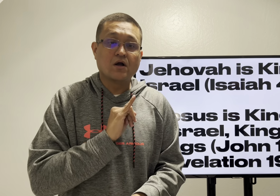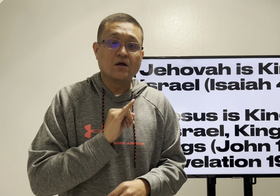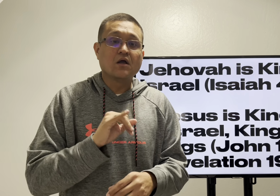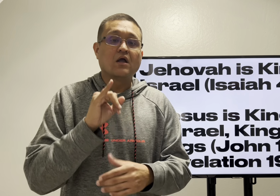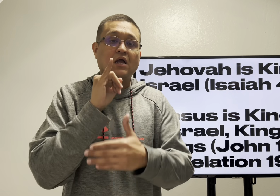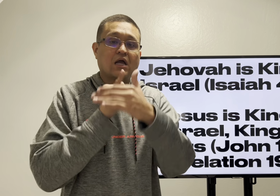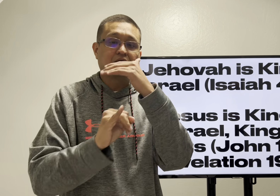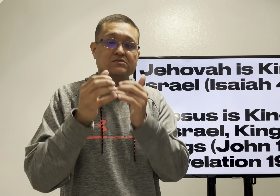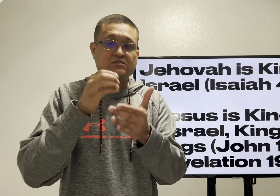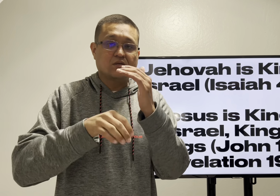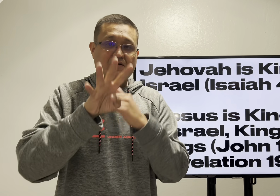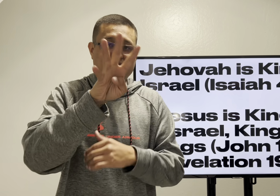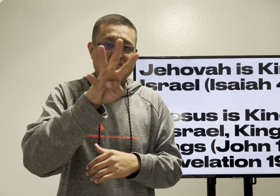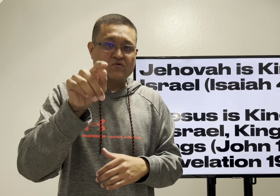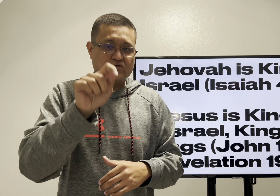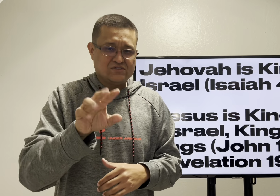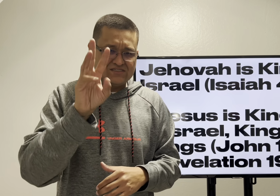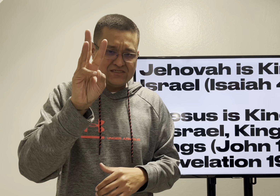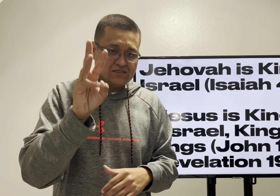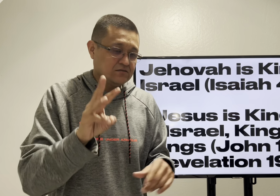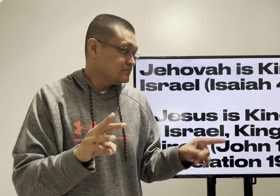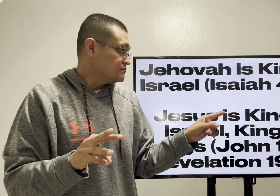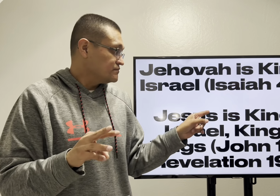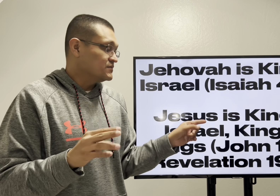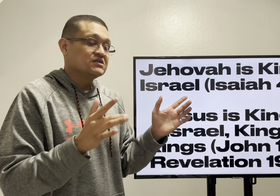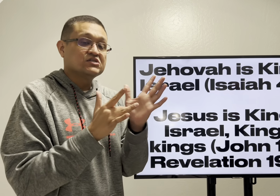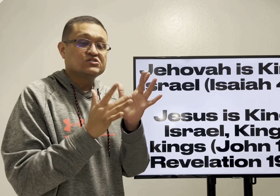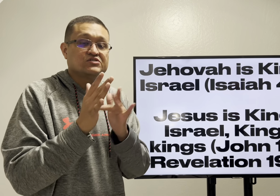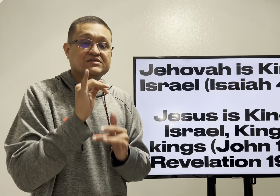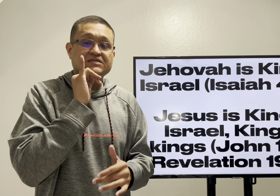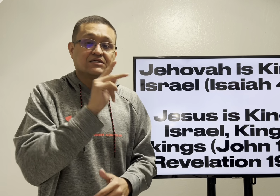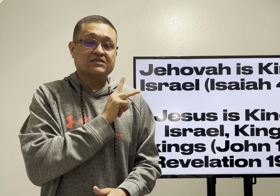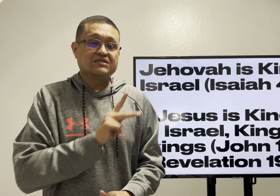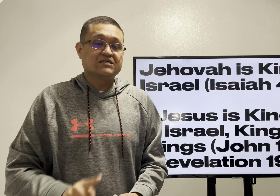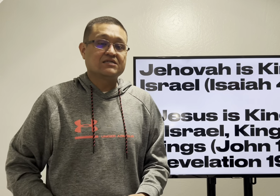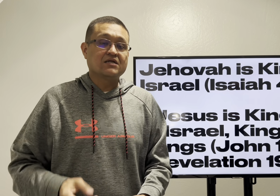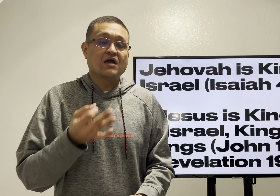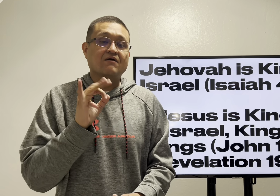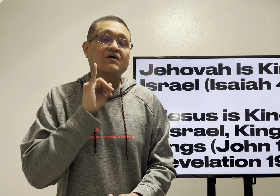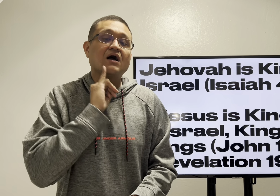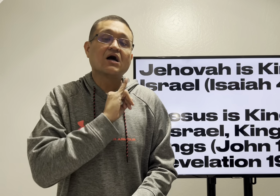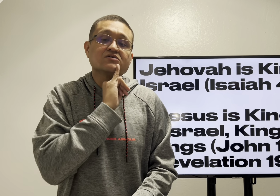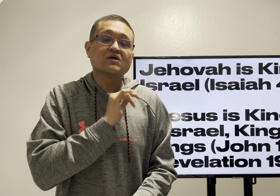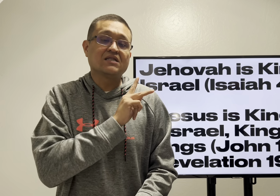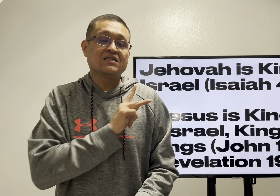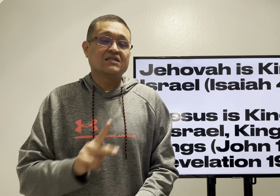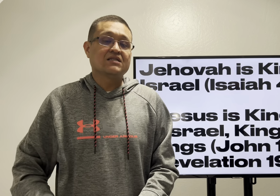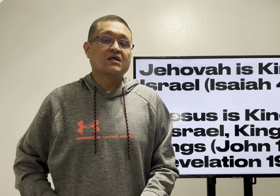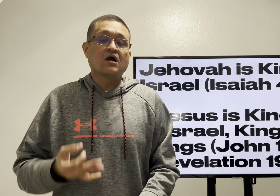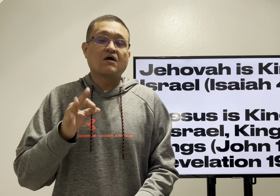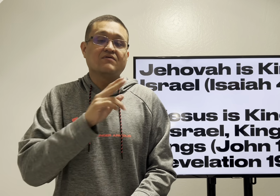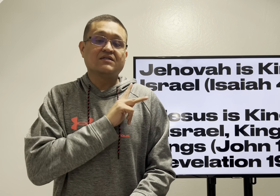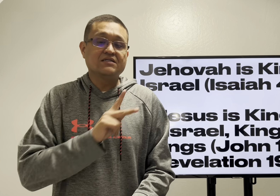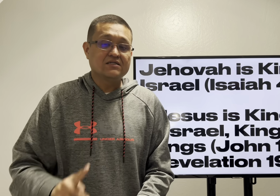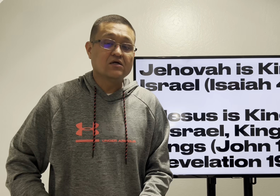Jehovah is King of Israel, Isaiah 44 and 6. Jesus is King of Israel, King of